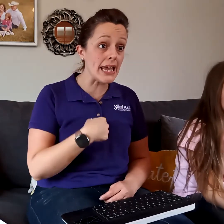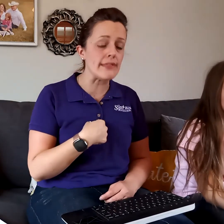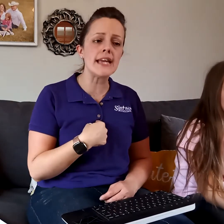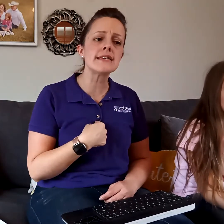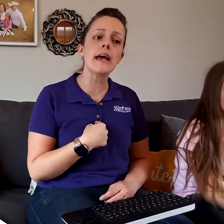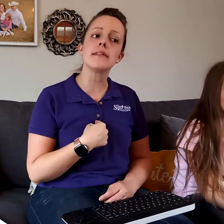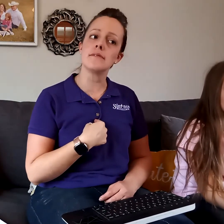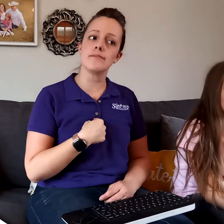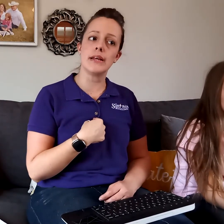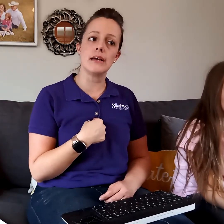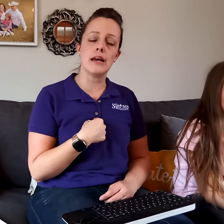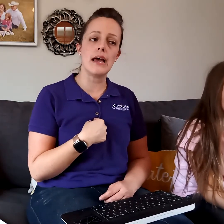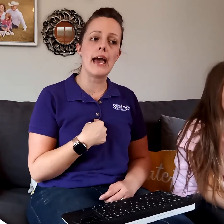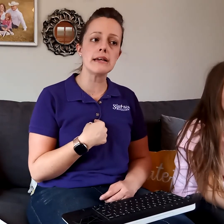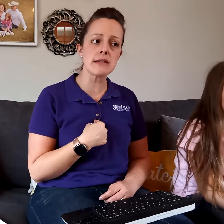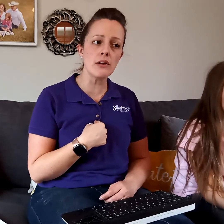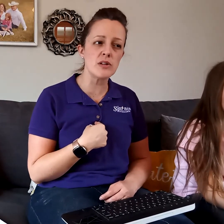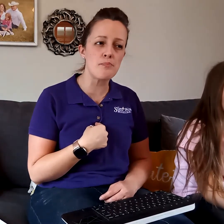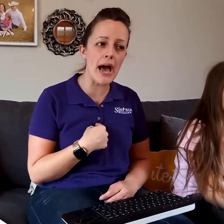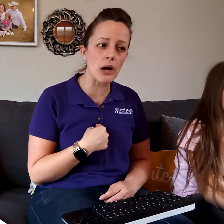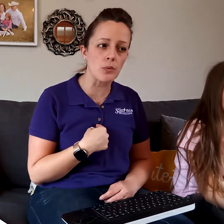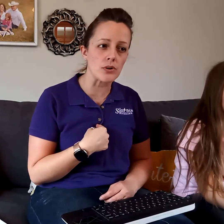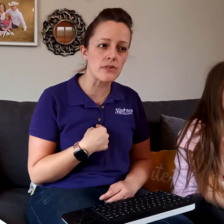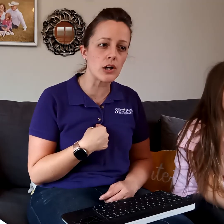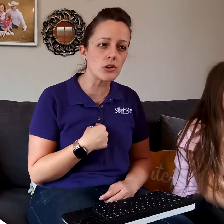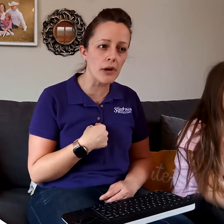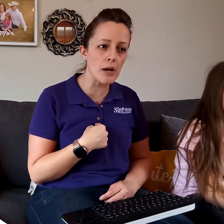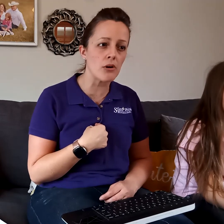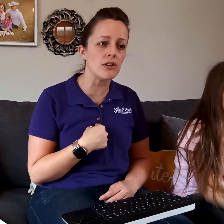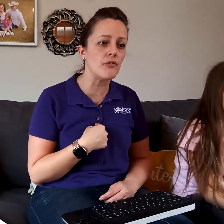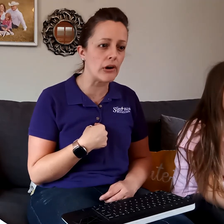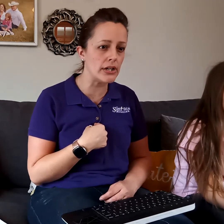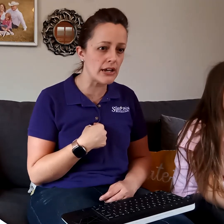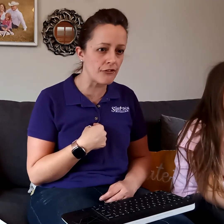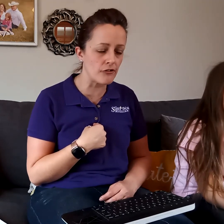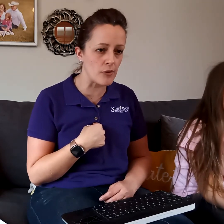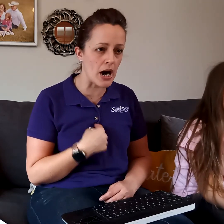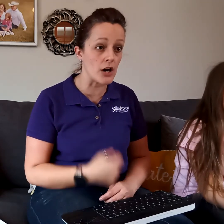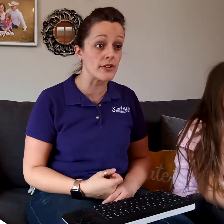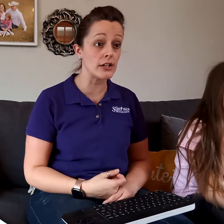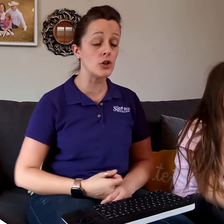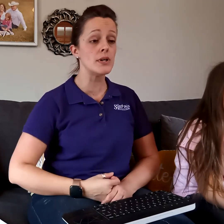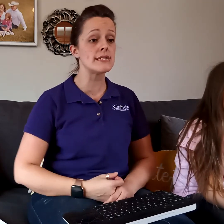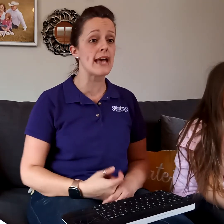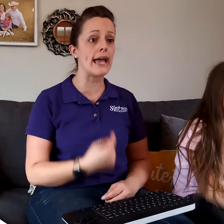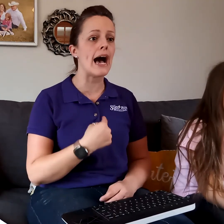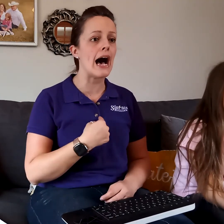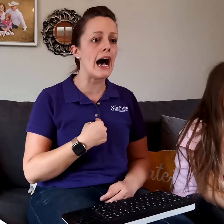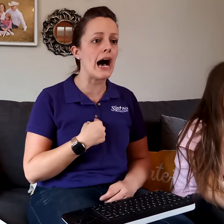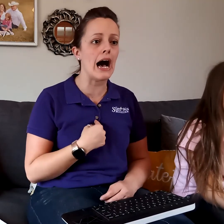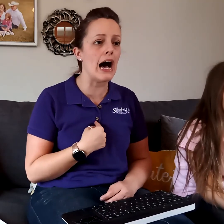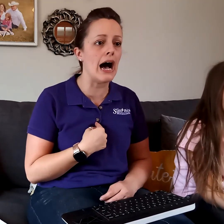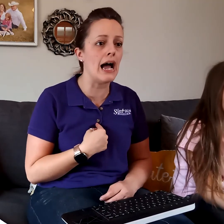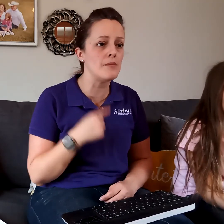They said ASL is backwards. Their grammar is very different from ours. You would say, I'm